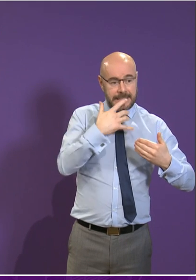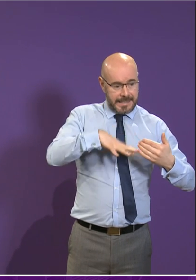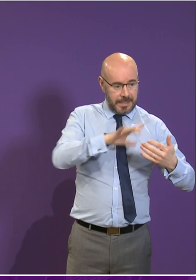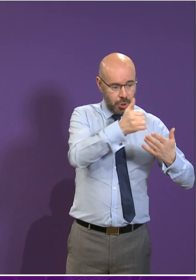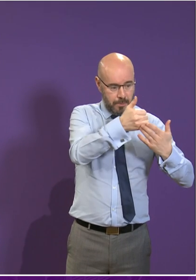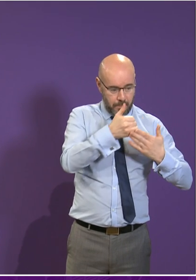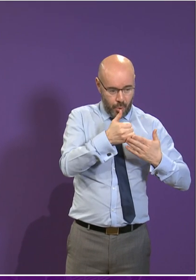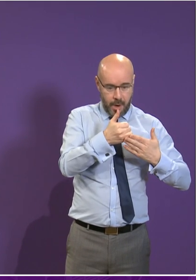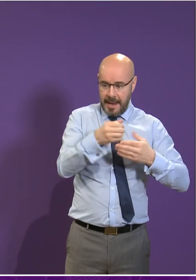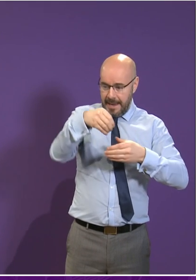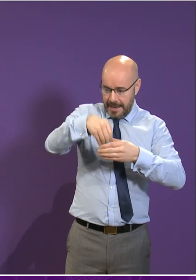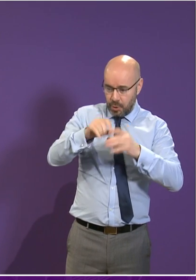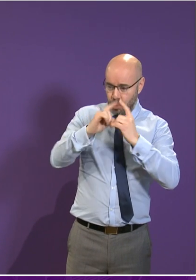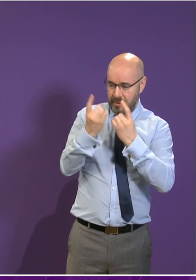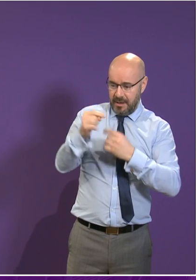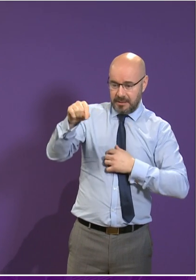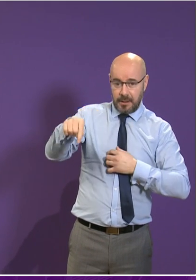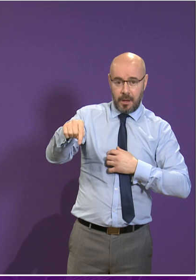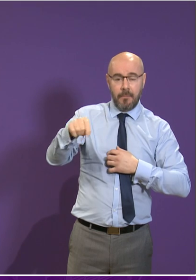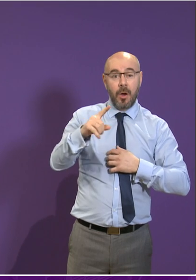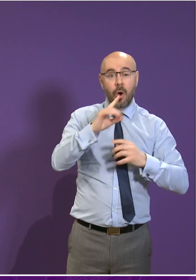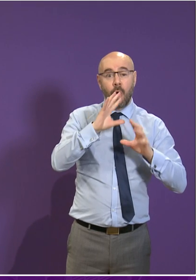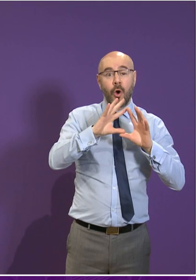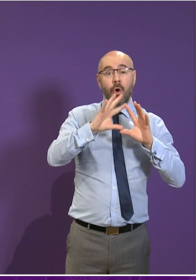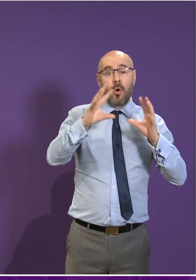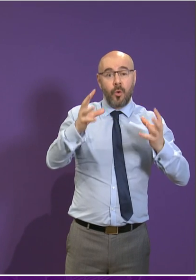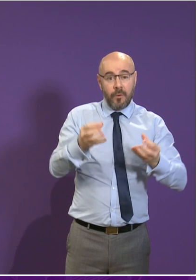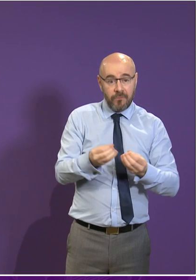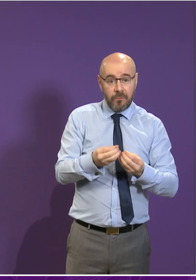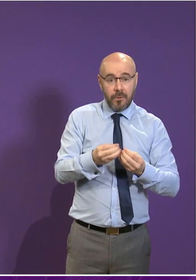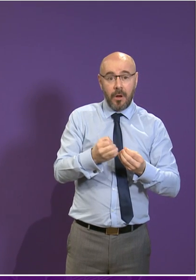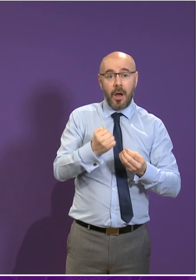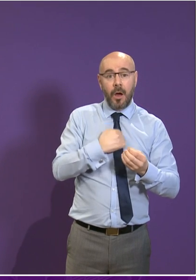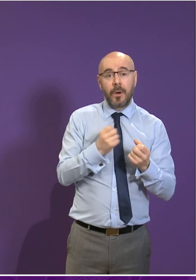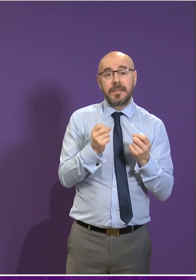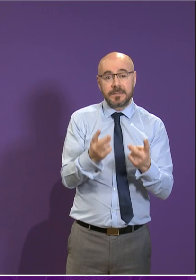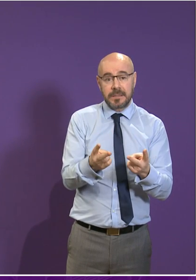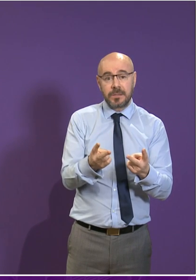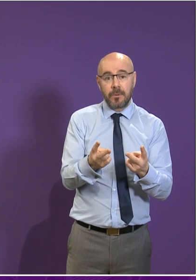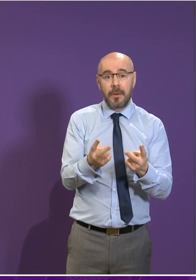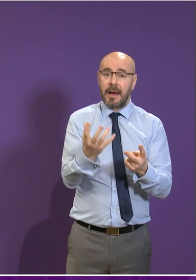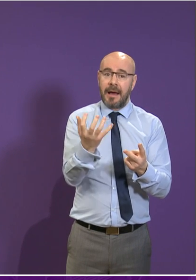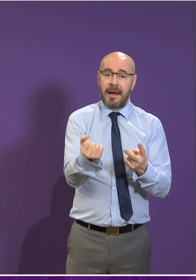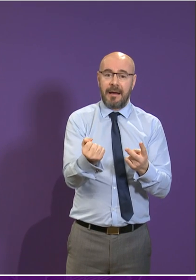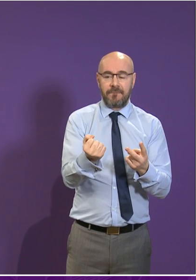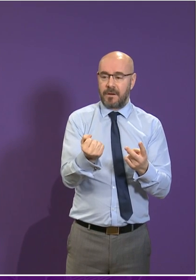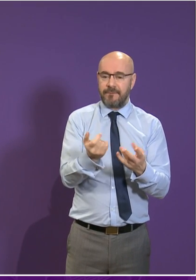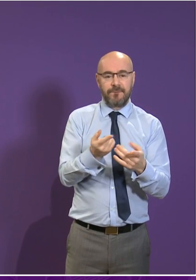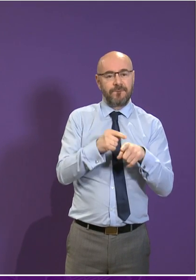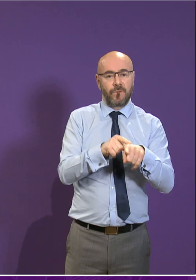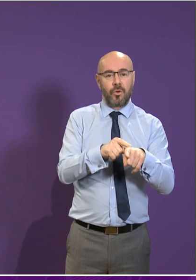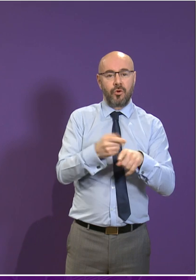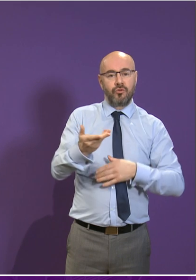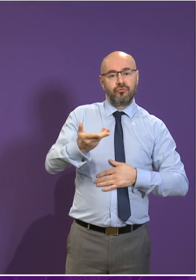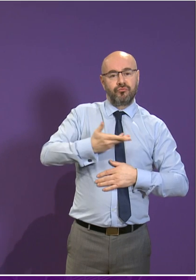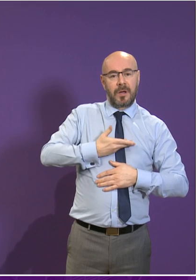they're actually in the university system. I think on the whole our system is about a rights-based model, if you